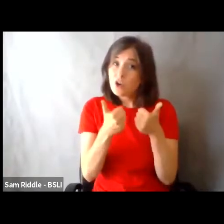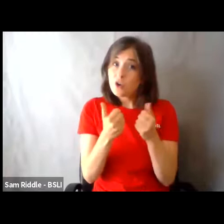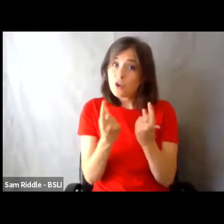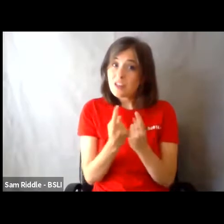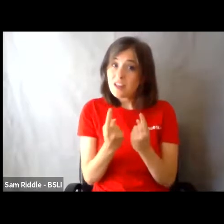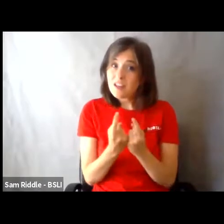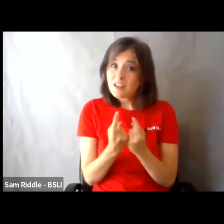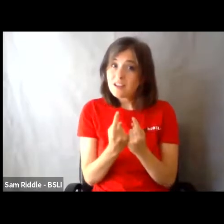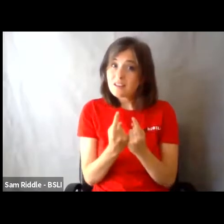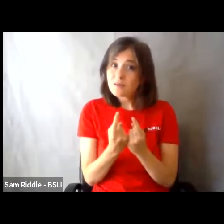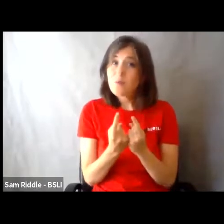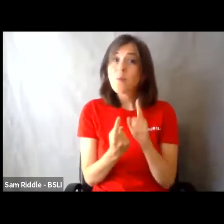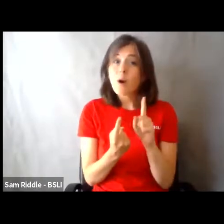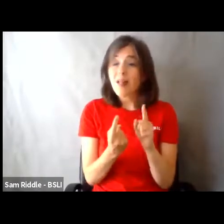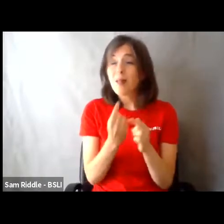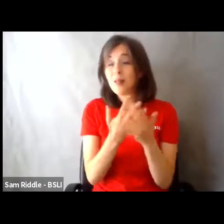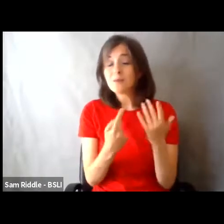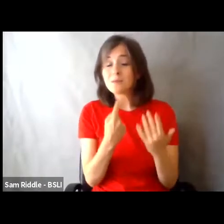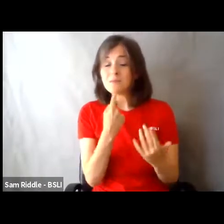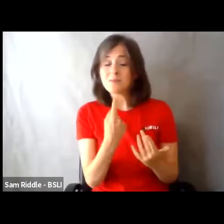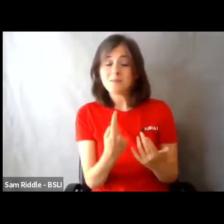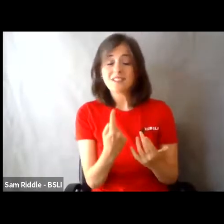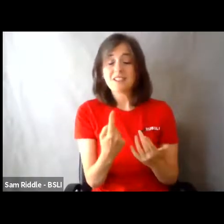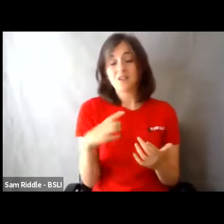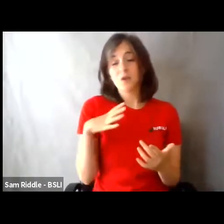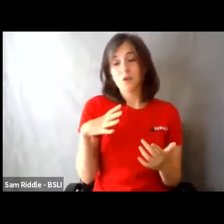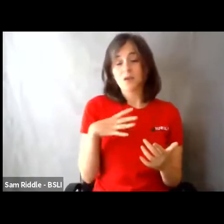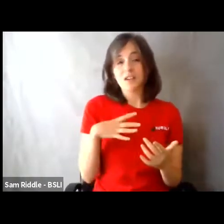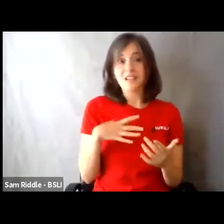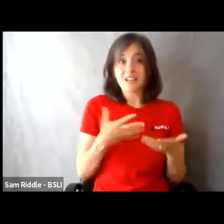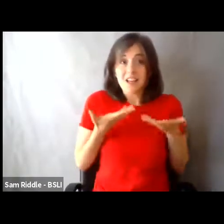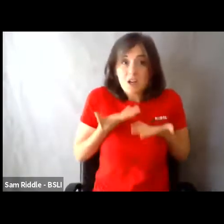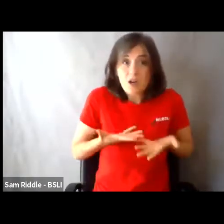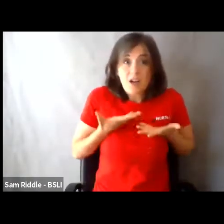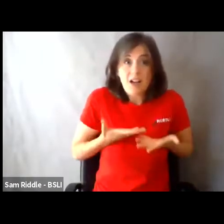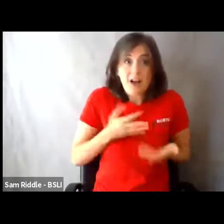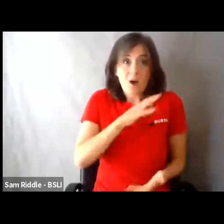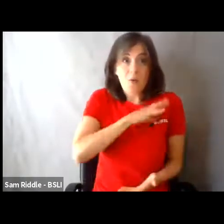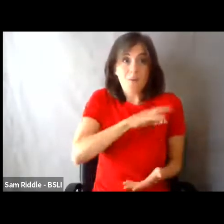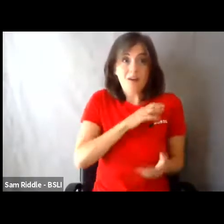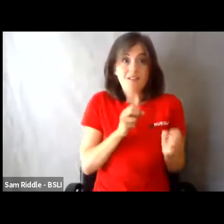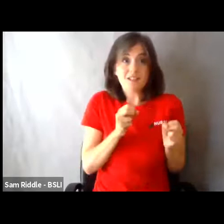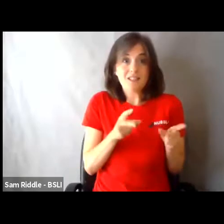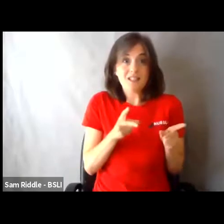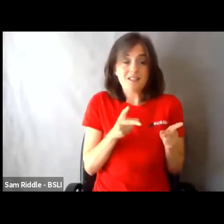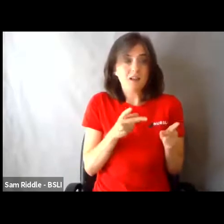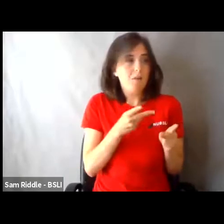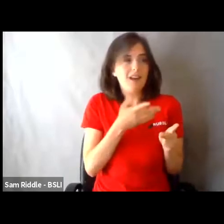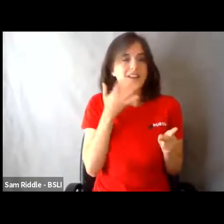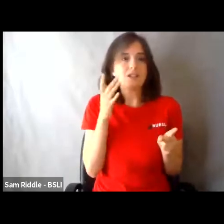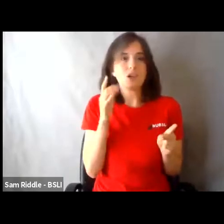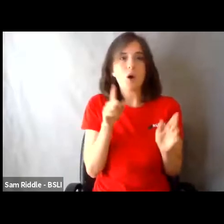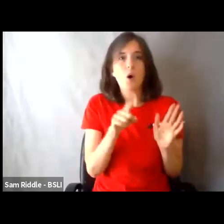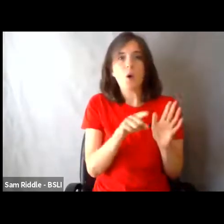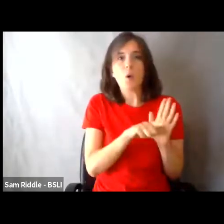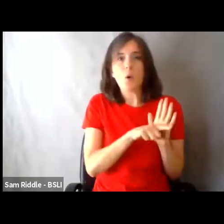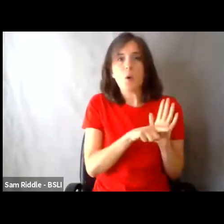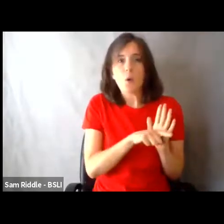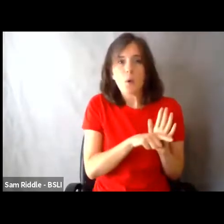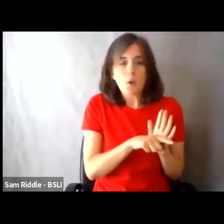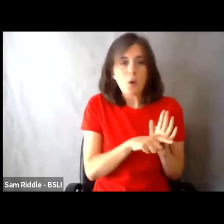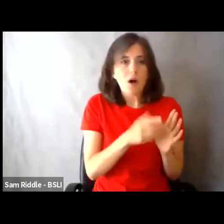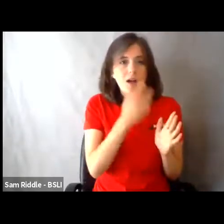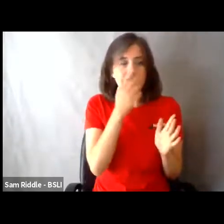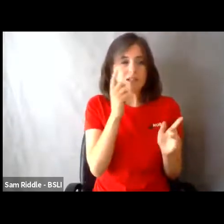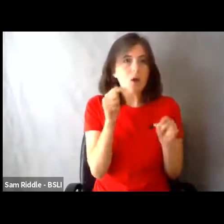is punitive. It's looking for excuses not to support people. Whereas, as Simone's just outlined, a